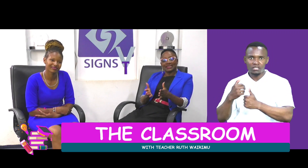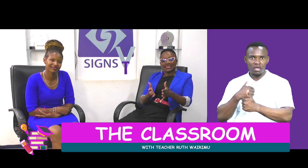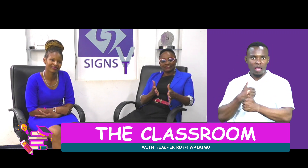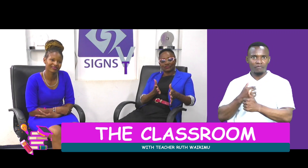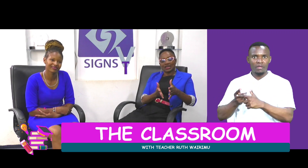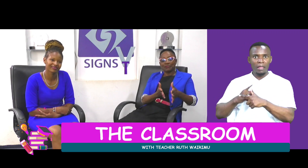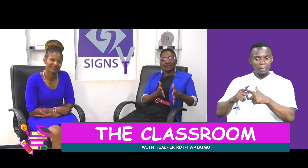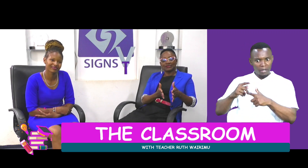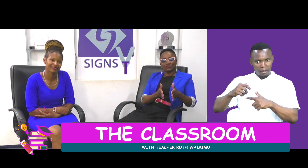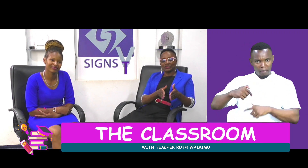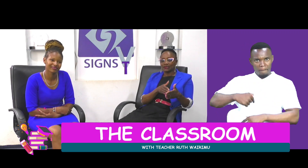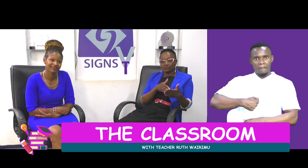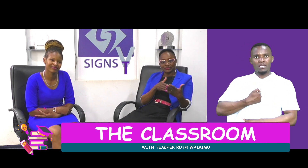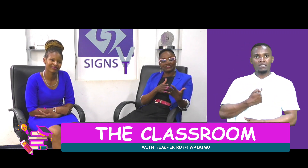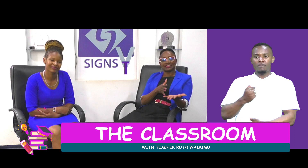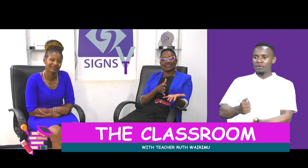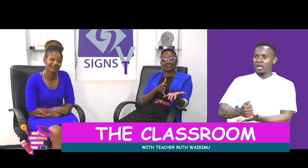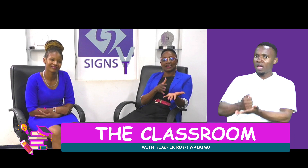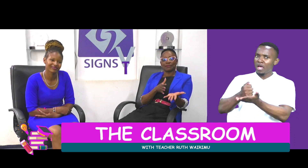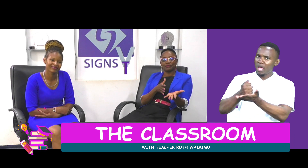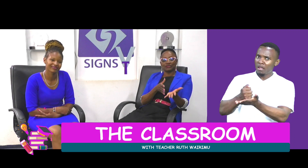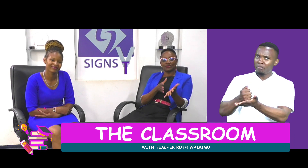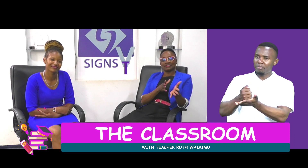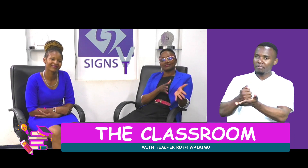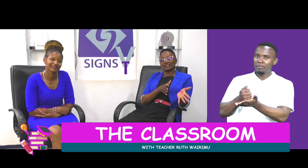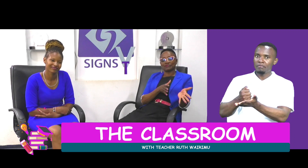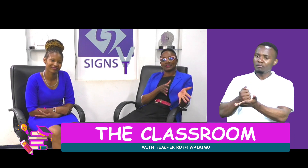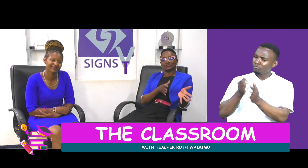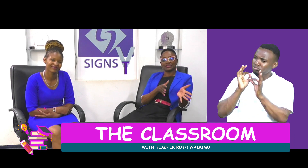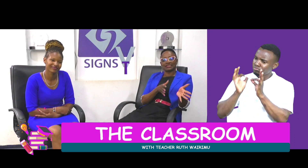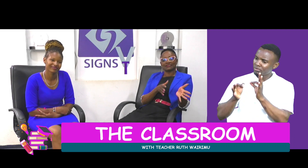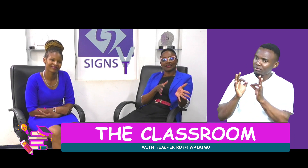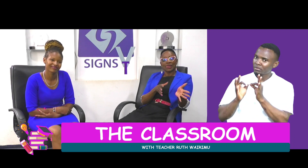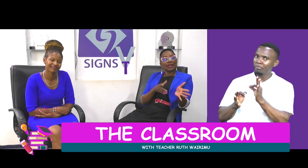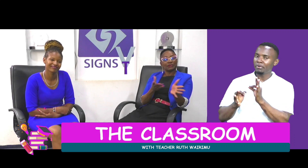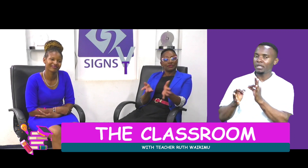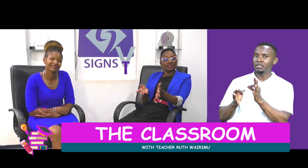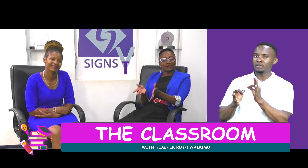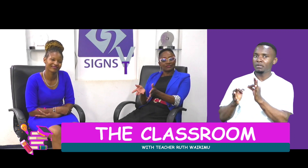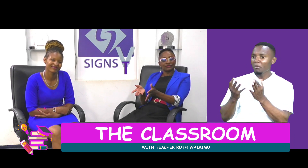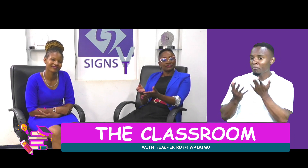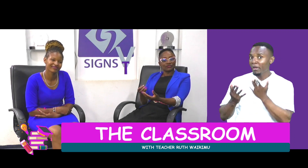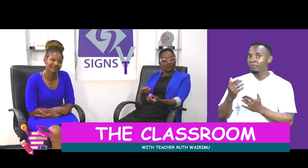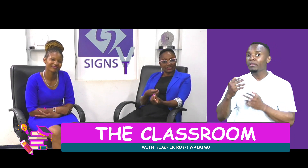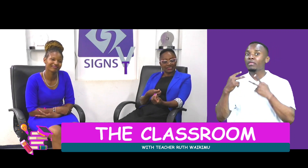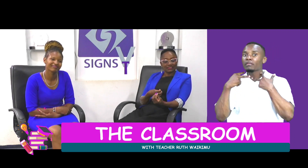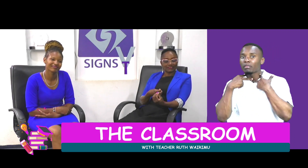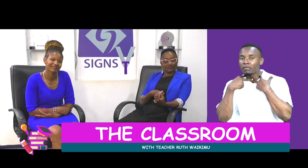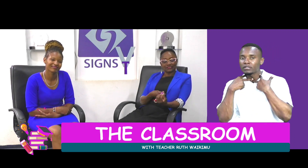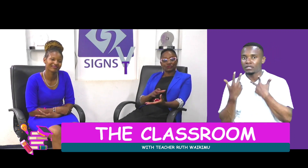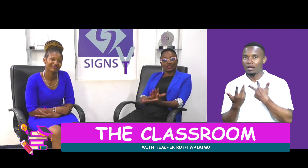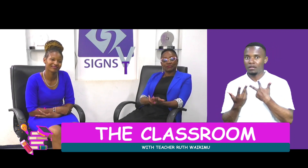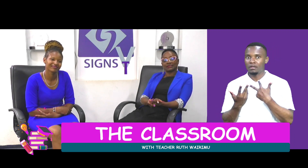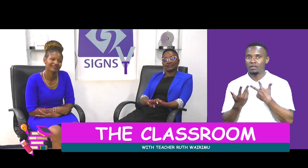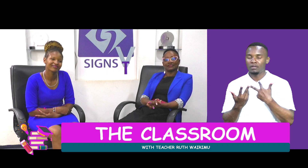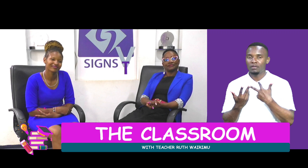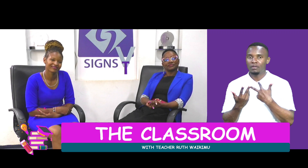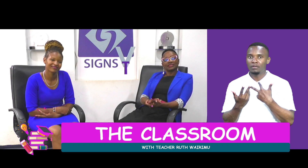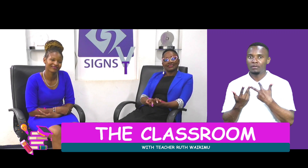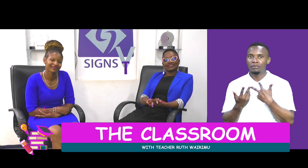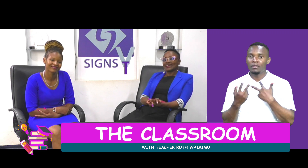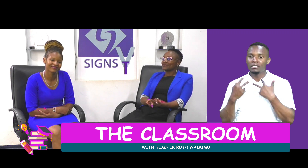I managed to come in between and bridge that gap between this deaf person and maybe the person who is offering the service to them,